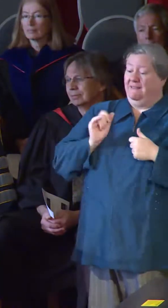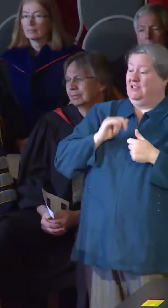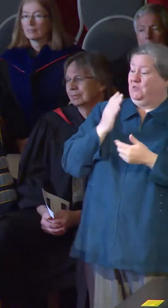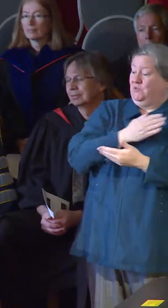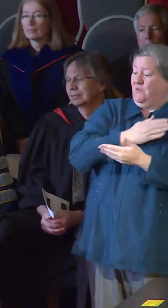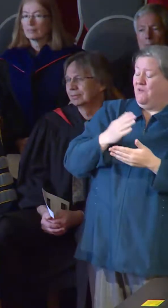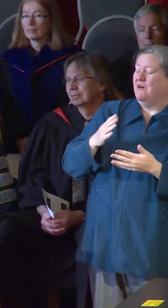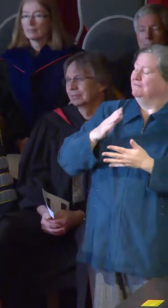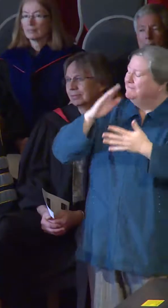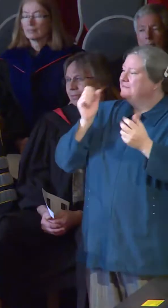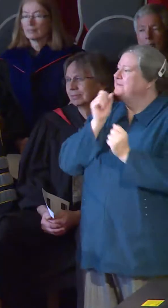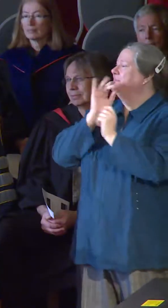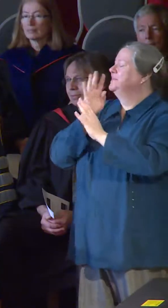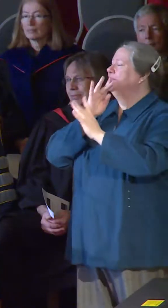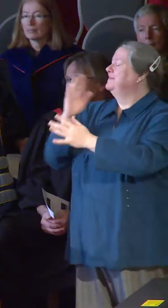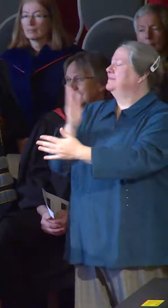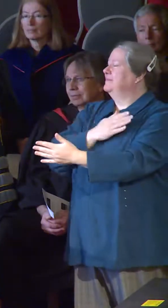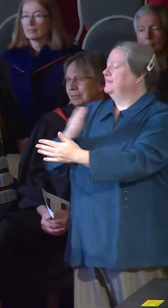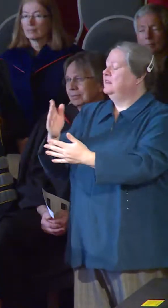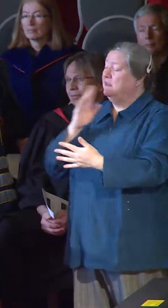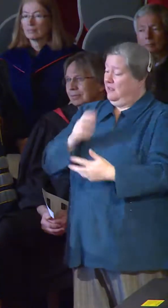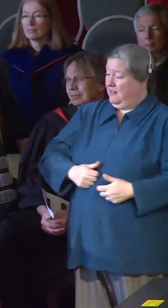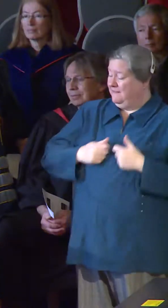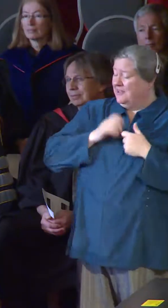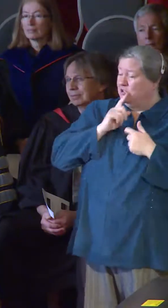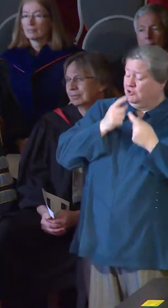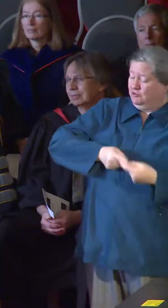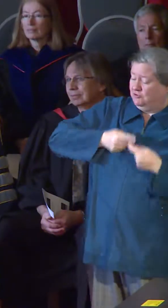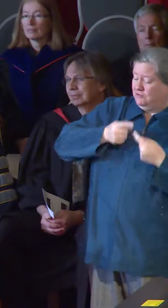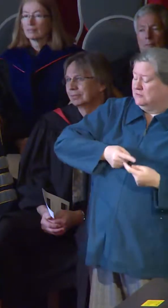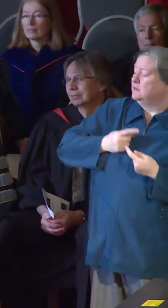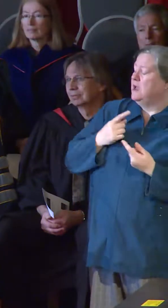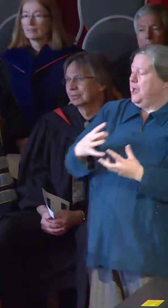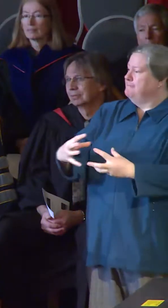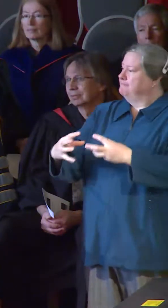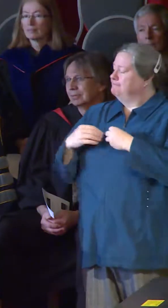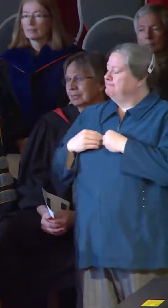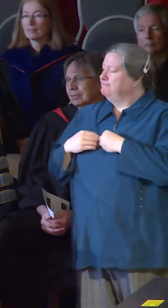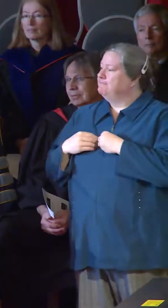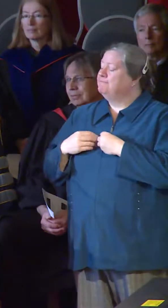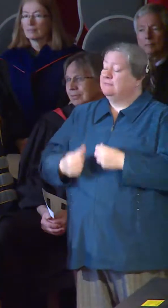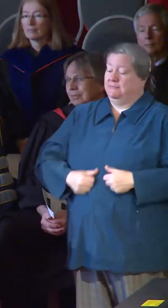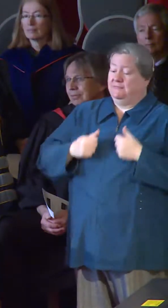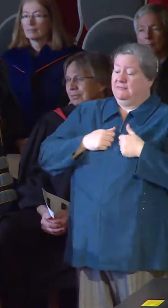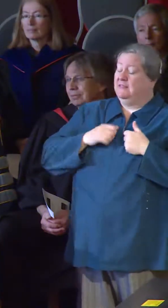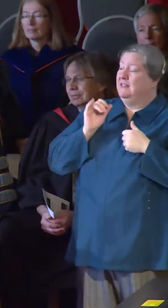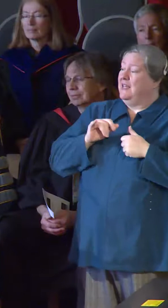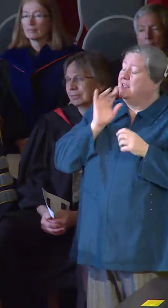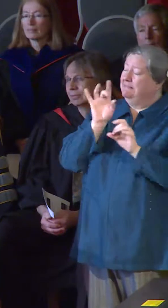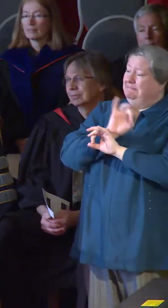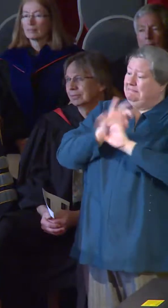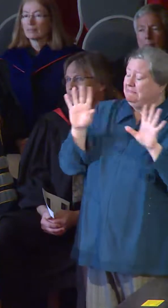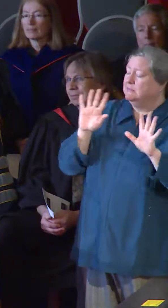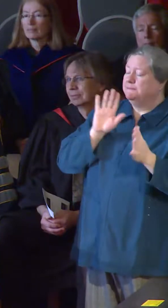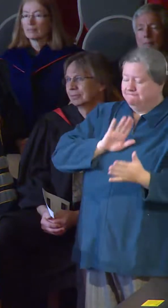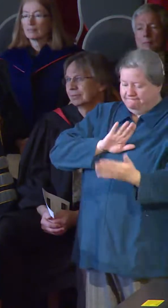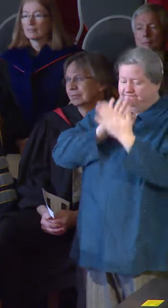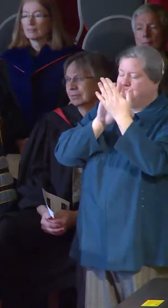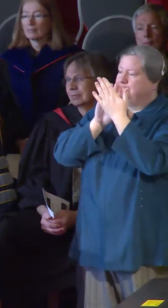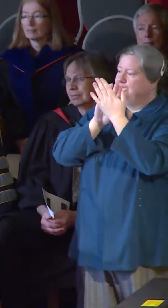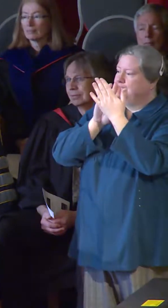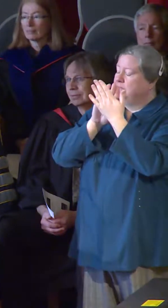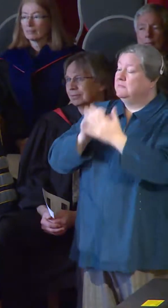Life is a struggle, accept it. Life is a tragedy, confront it. Life is